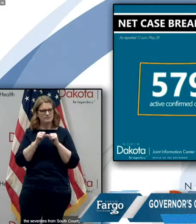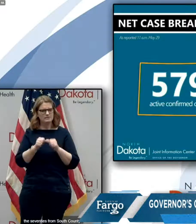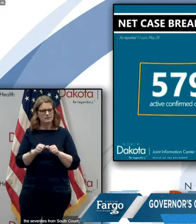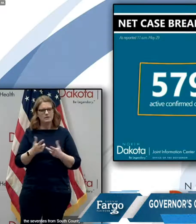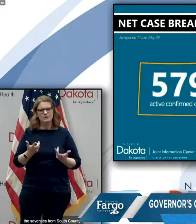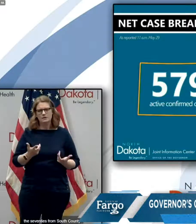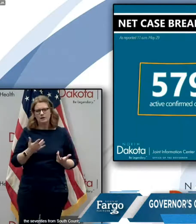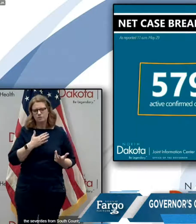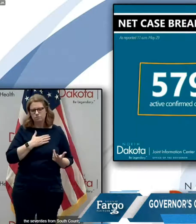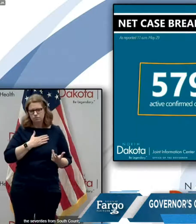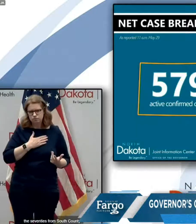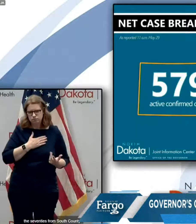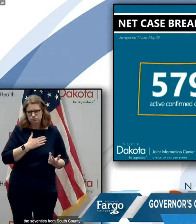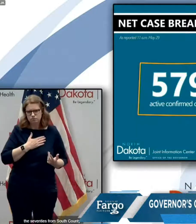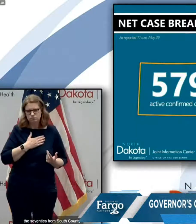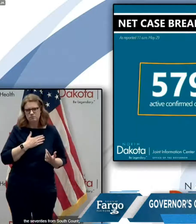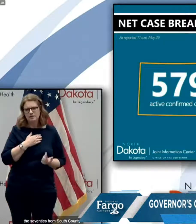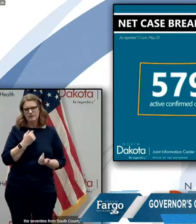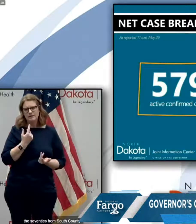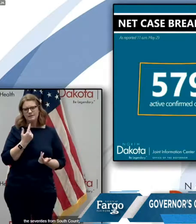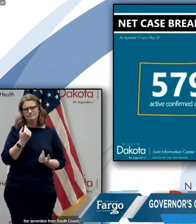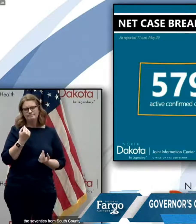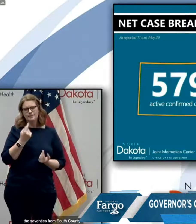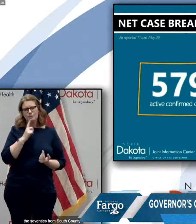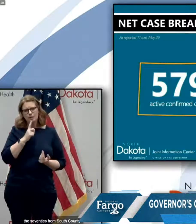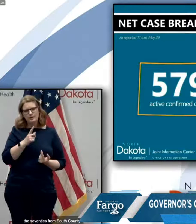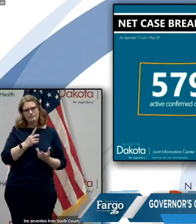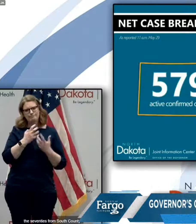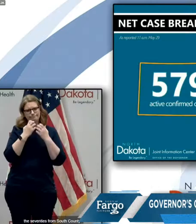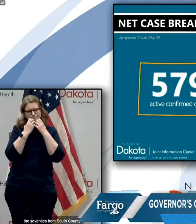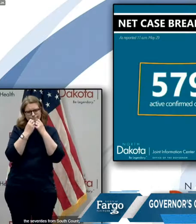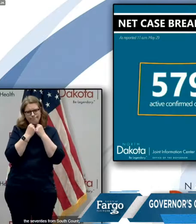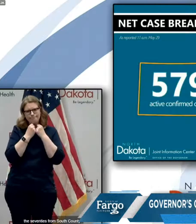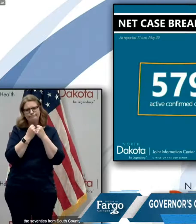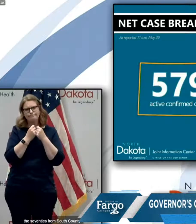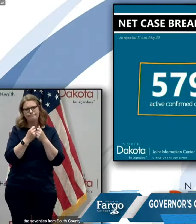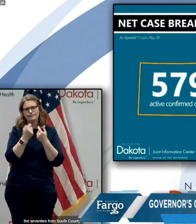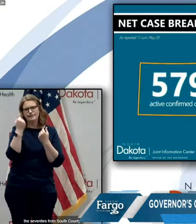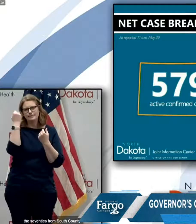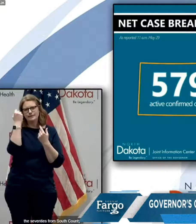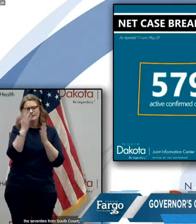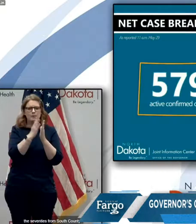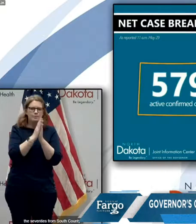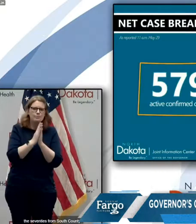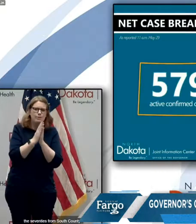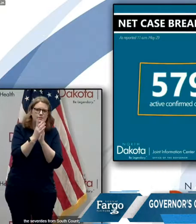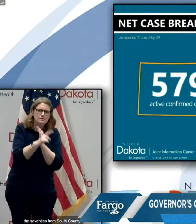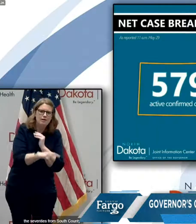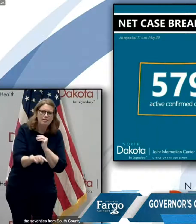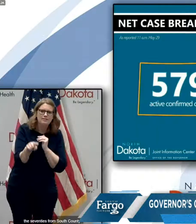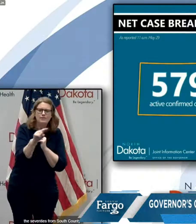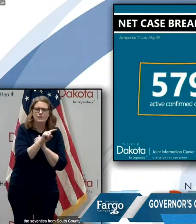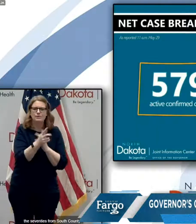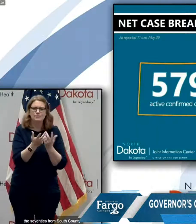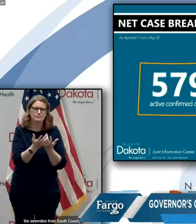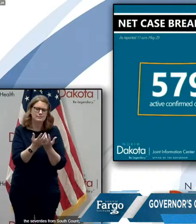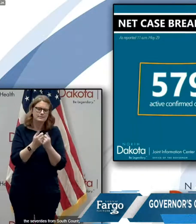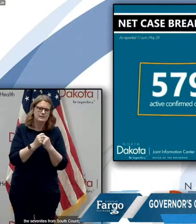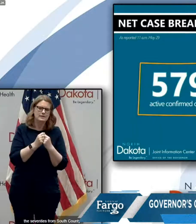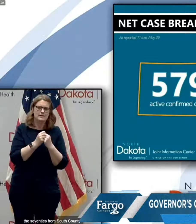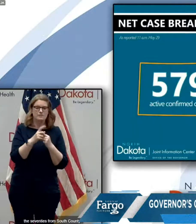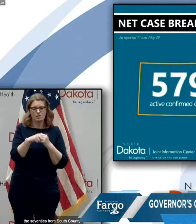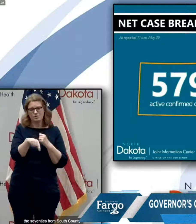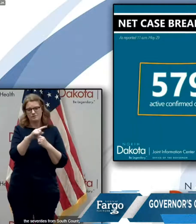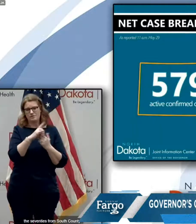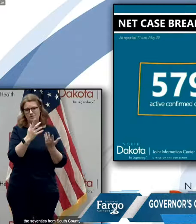our thoughts and prayers go out to the loved ones of those individuals who just passed recently,